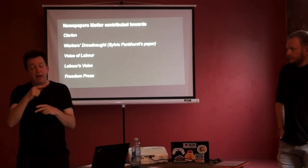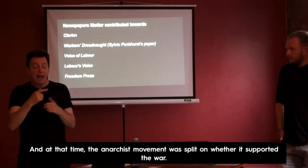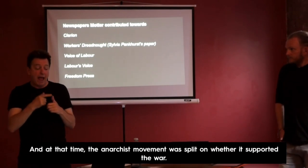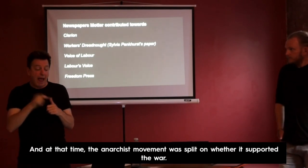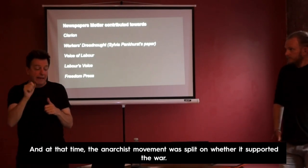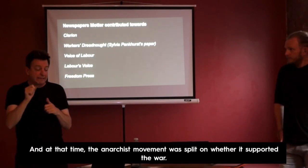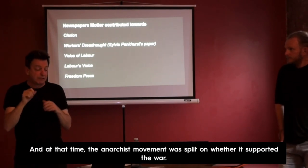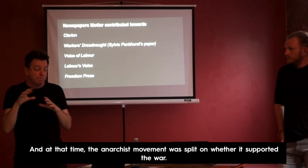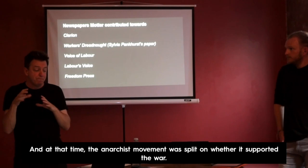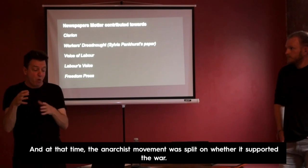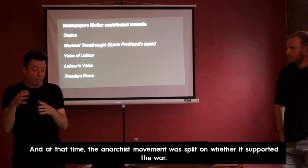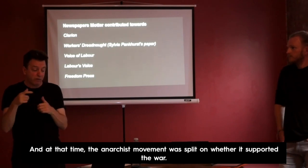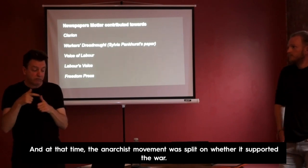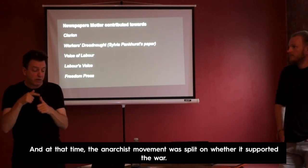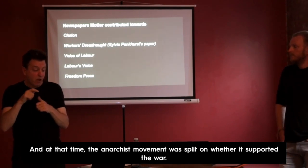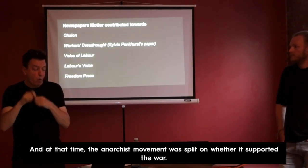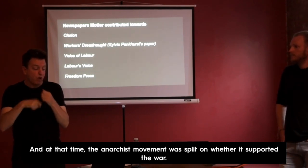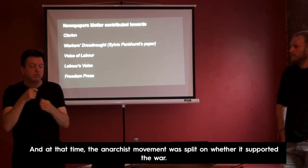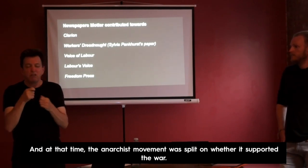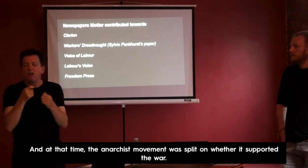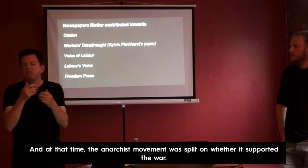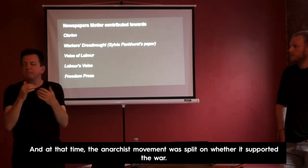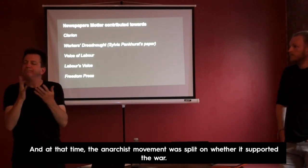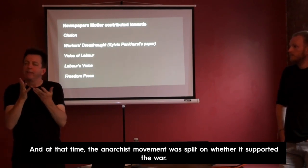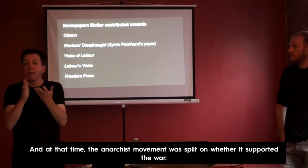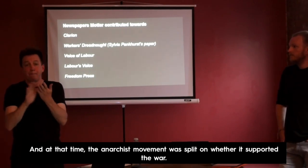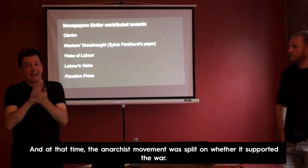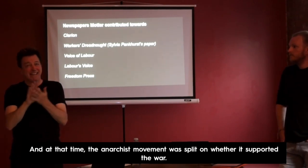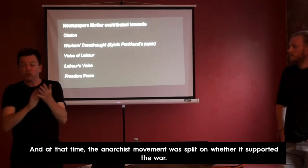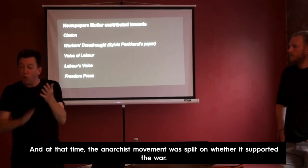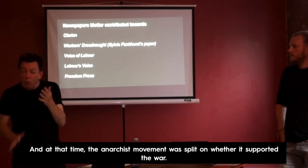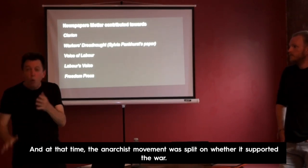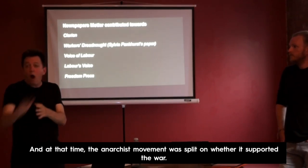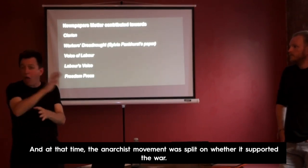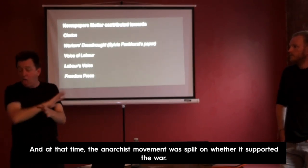And at that time, the anarchist movement was